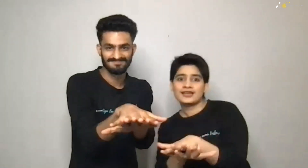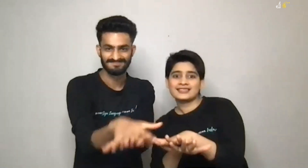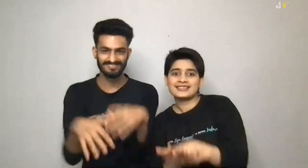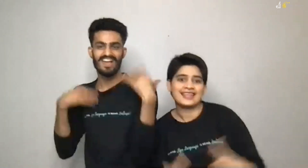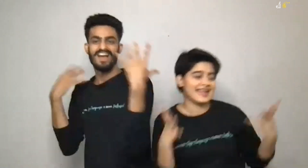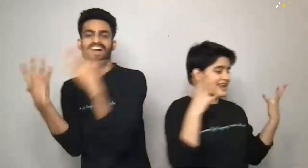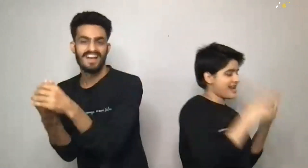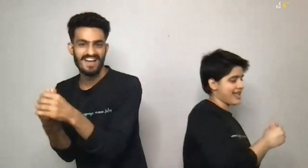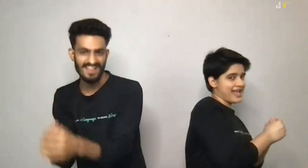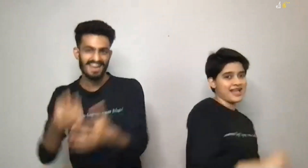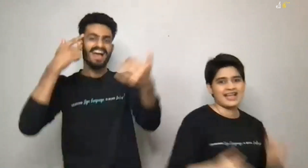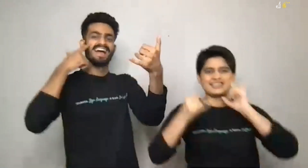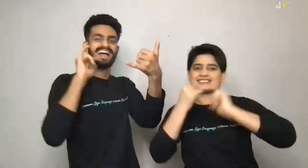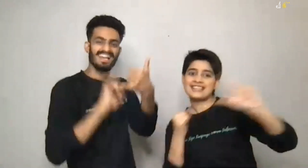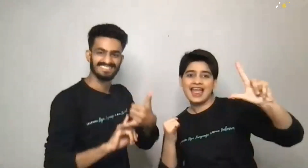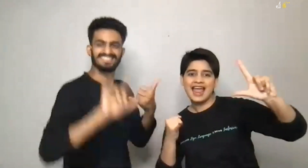Hashtag inclusion with